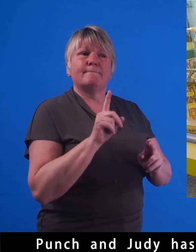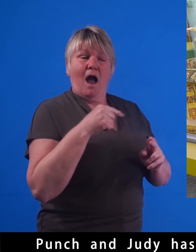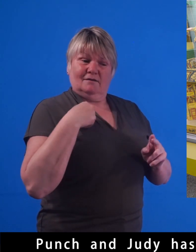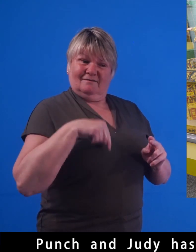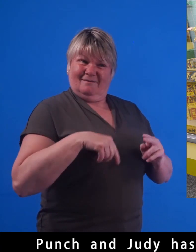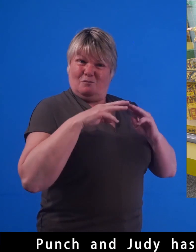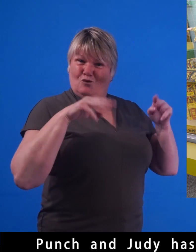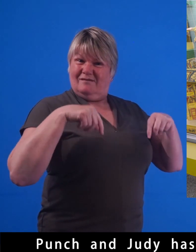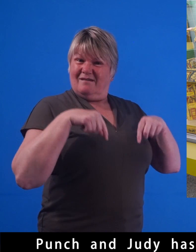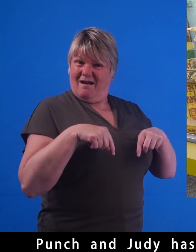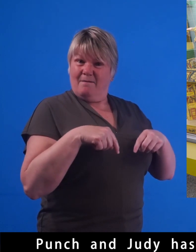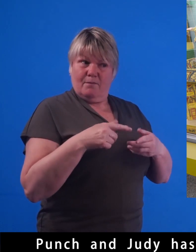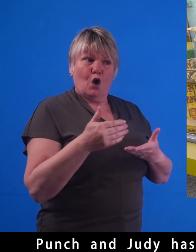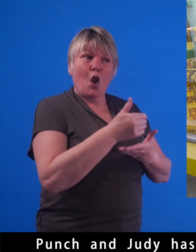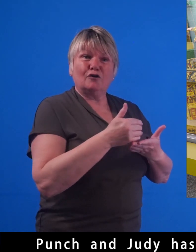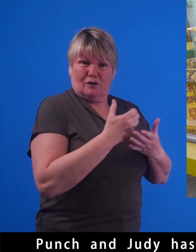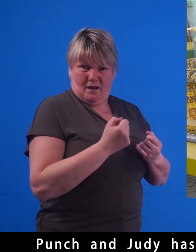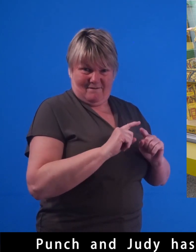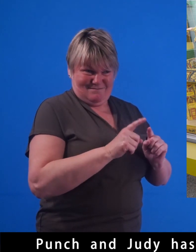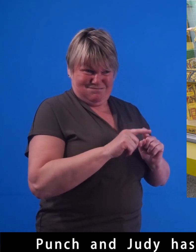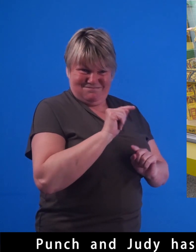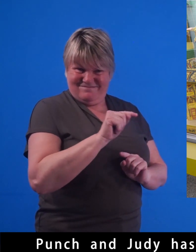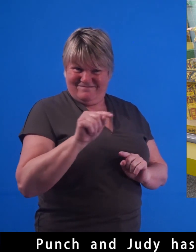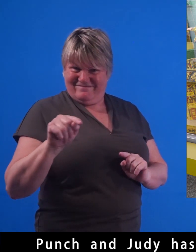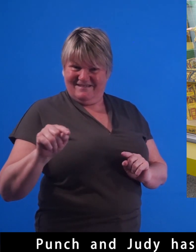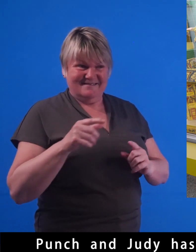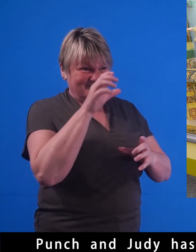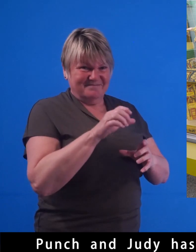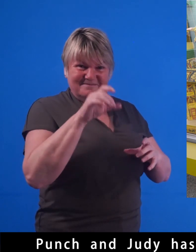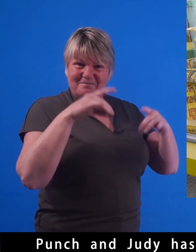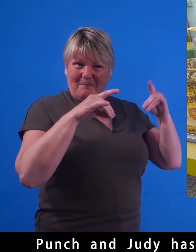but the Museum of Childhood collection has several sets.